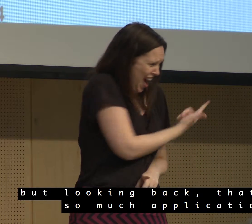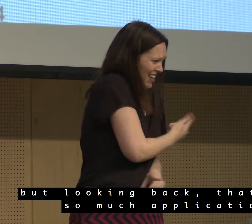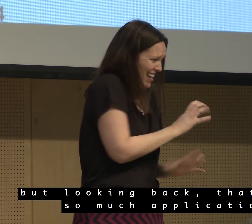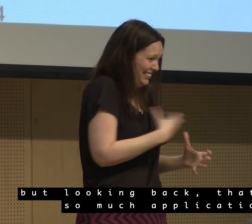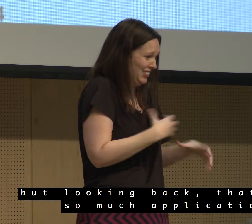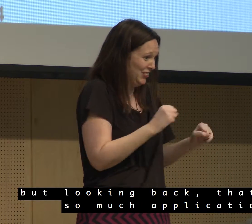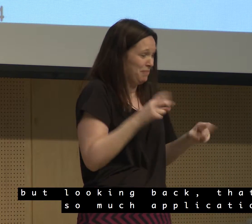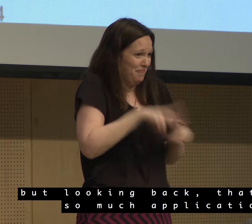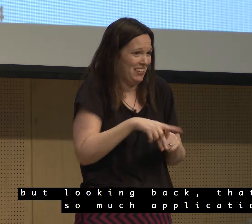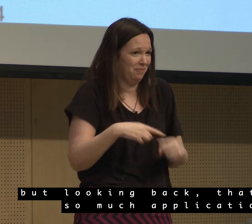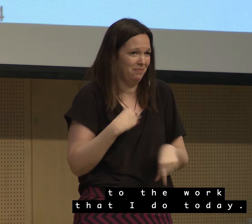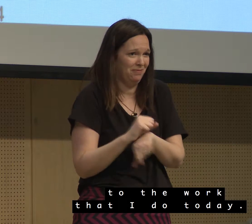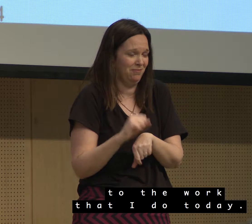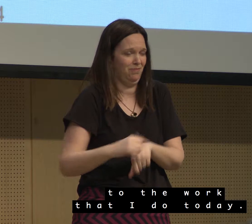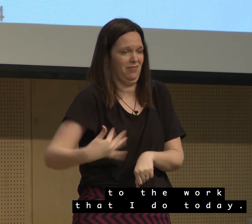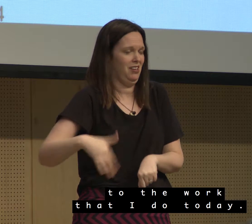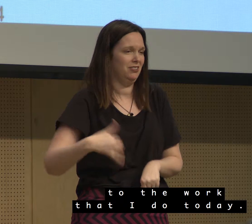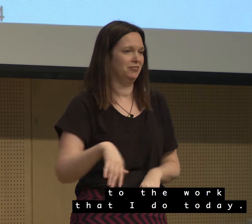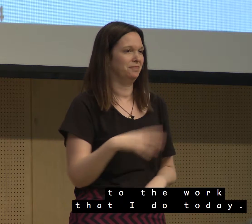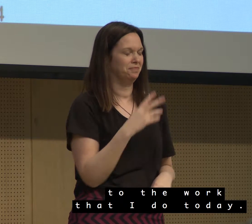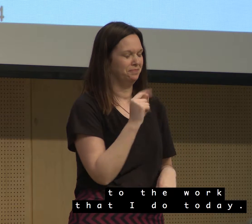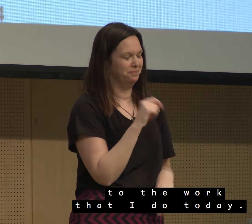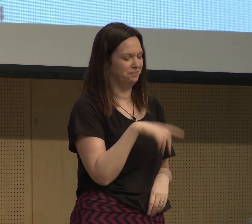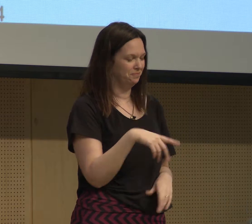much application to the work that I do today.